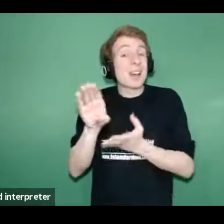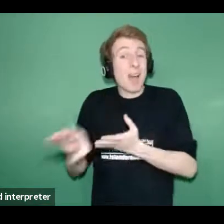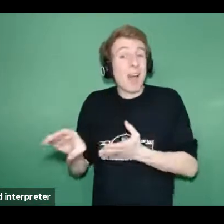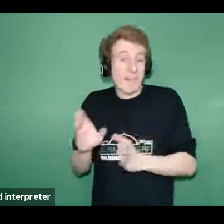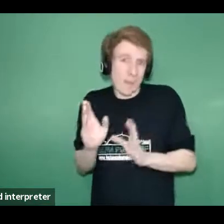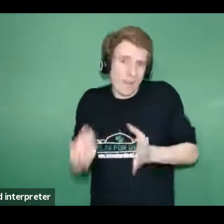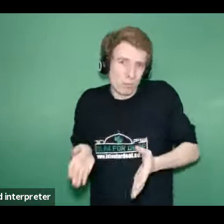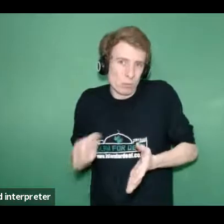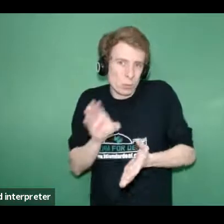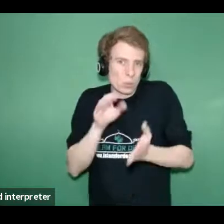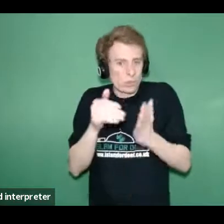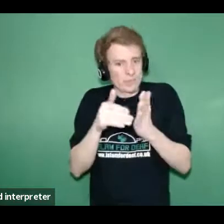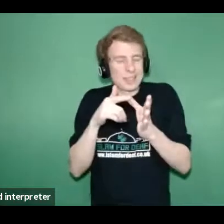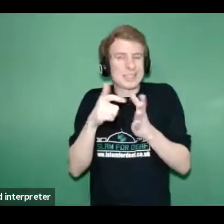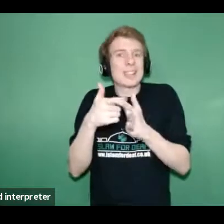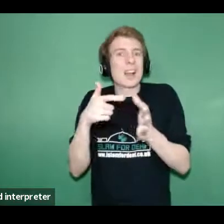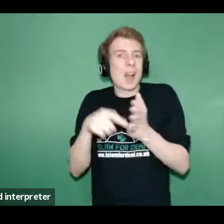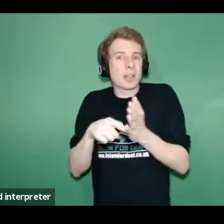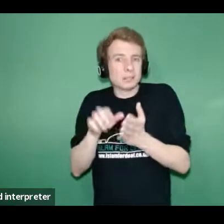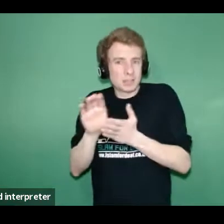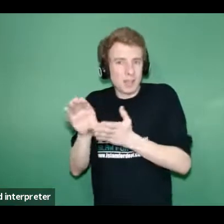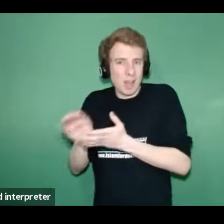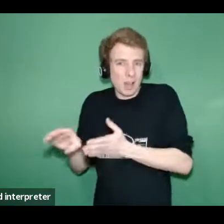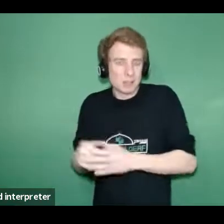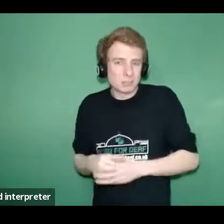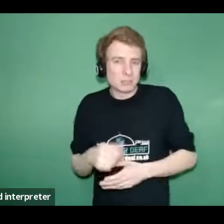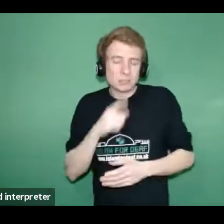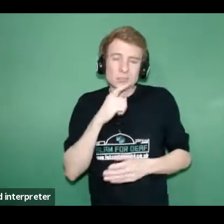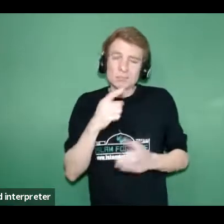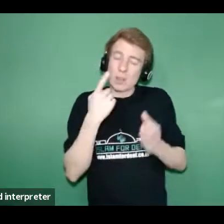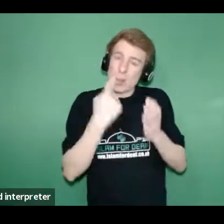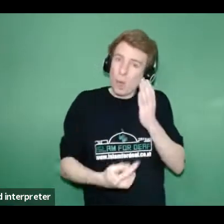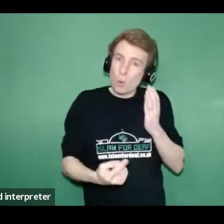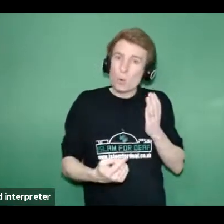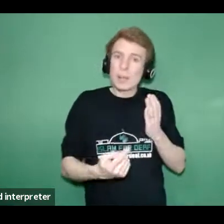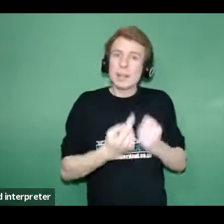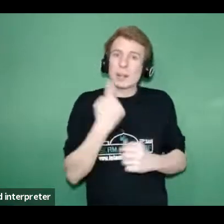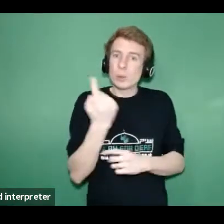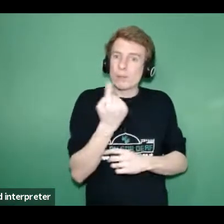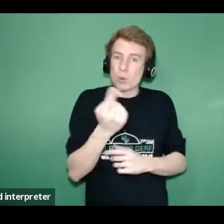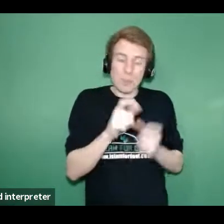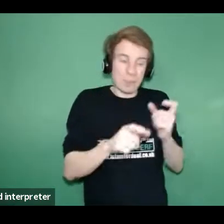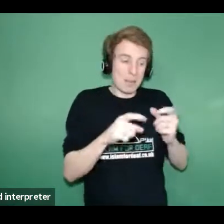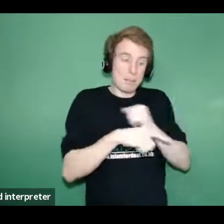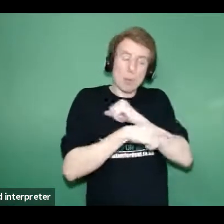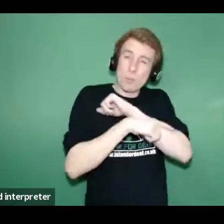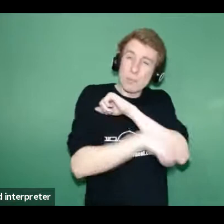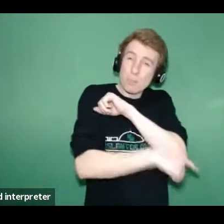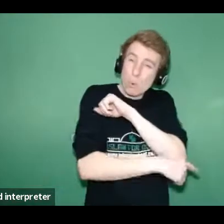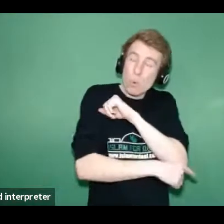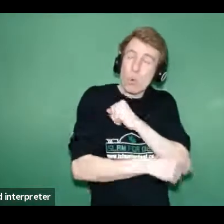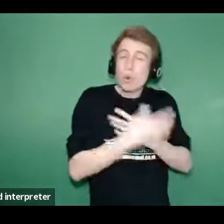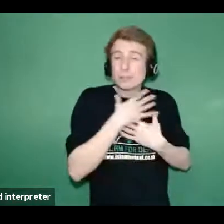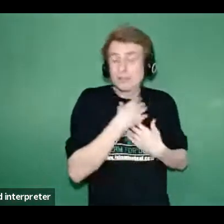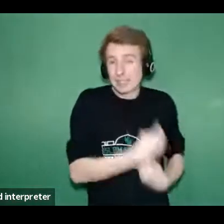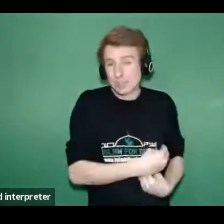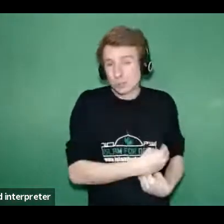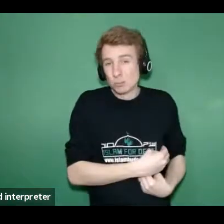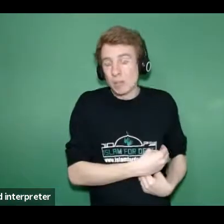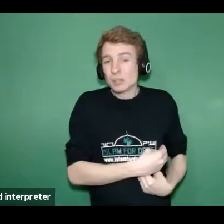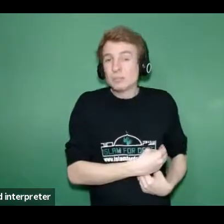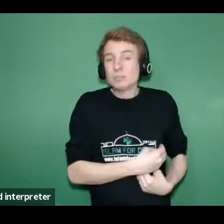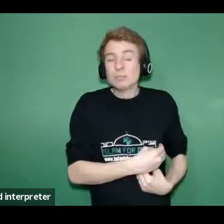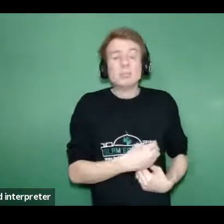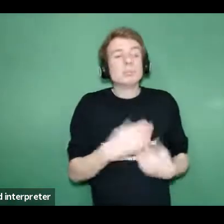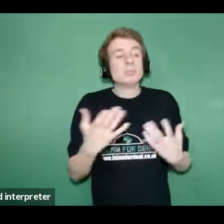only applicable to the fuqara and the masakin, the poor and the destitute, and then the other types of people